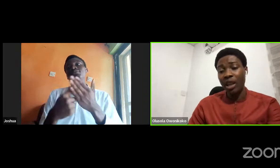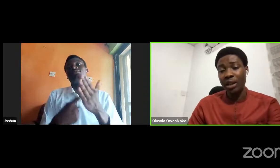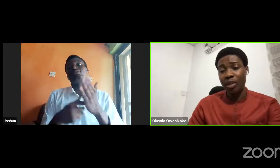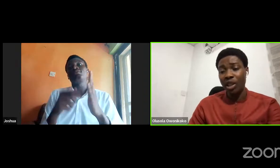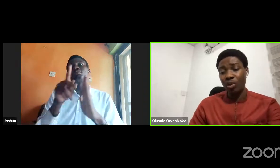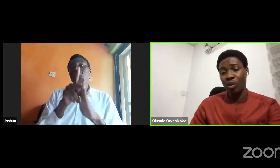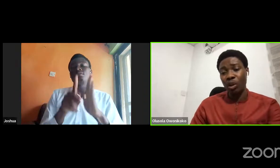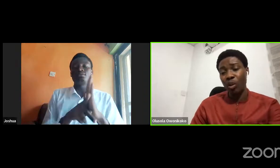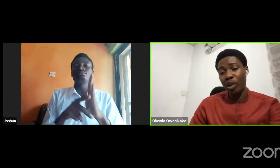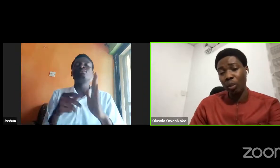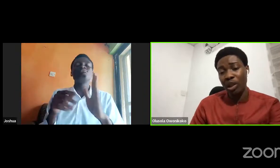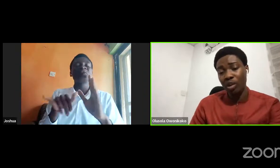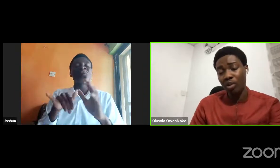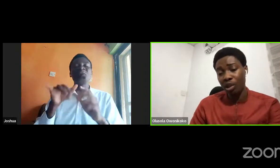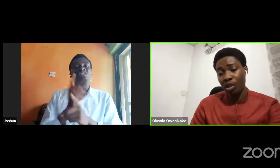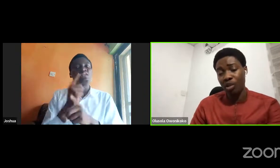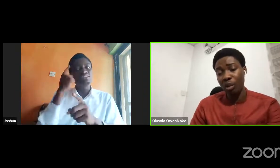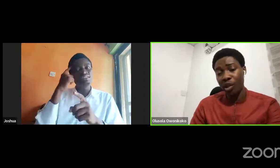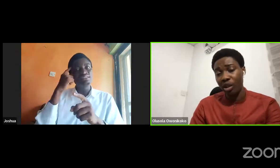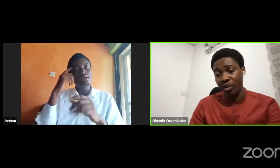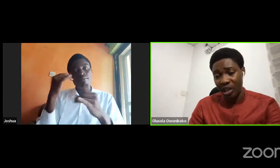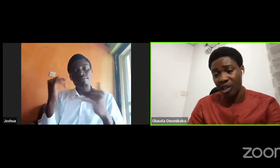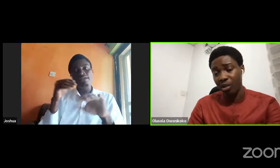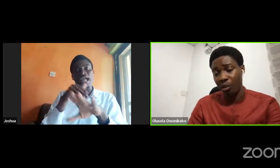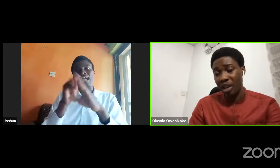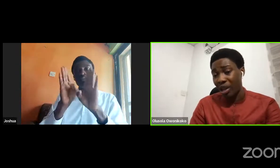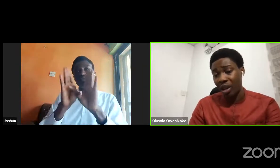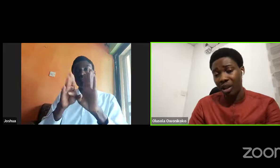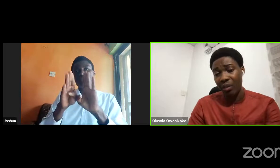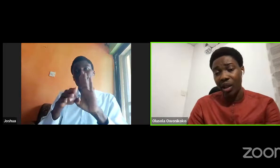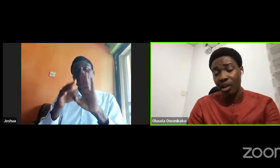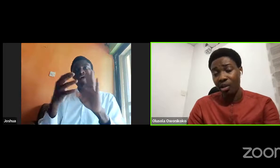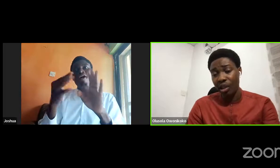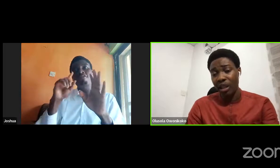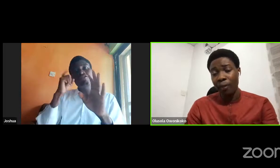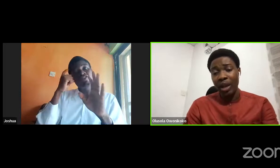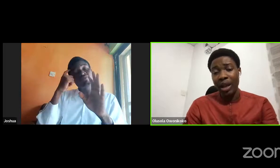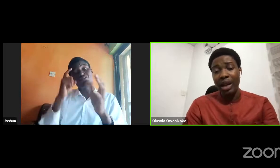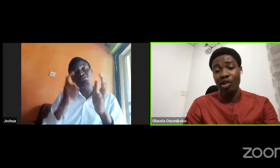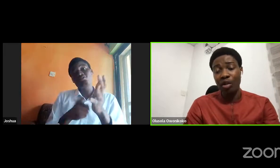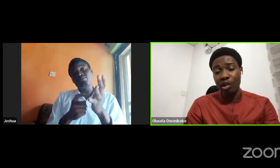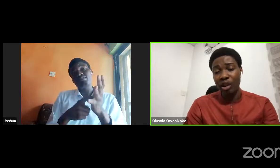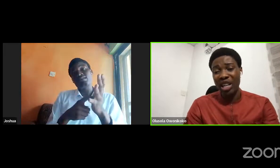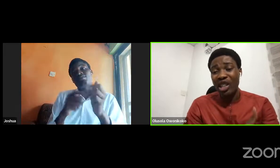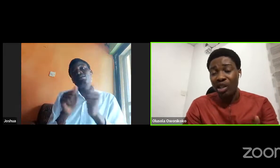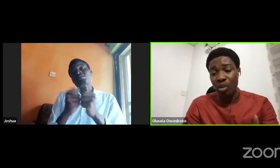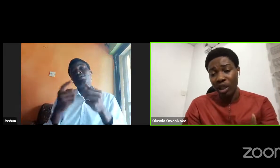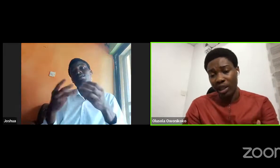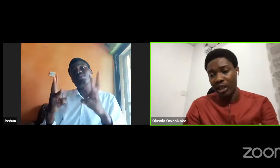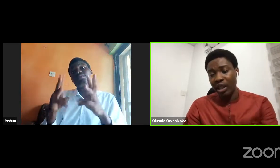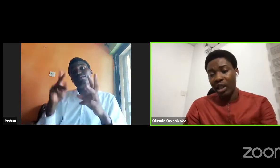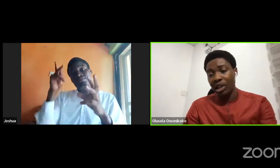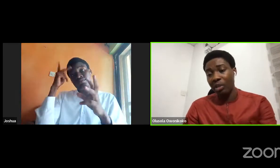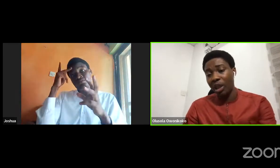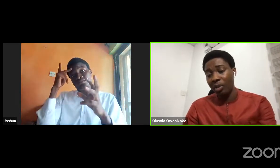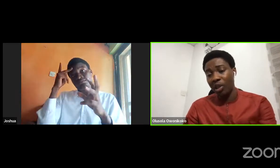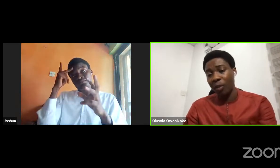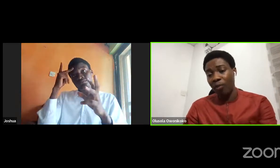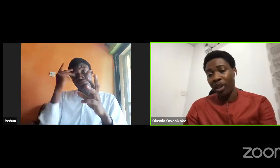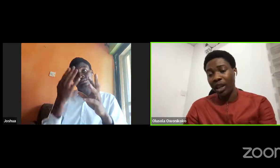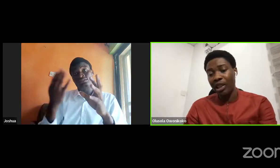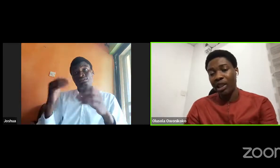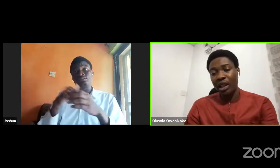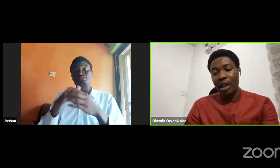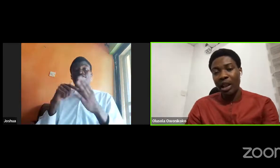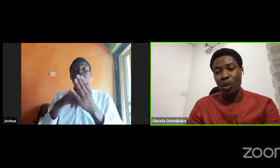And sometimes, with the way the political situation of this country and many other African countries are structured, there's little or nothing